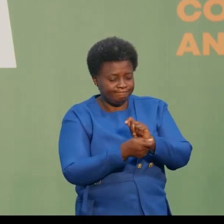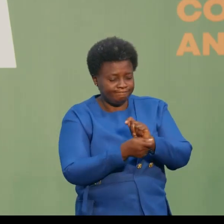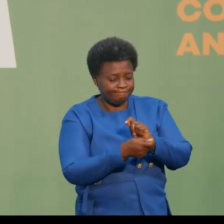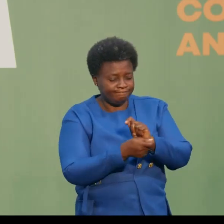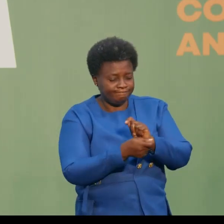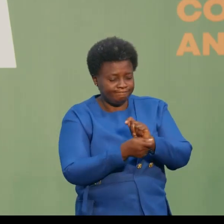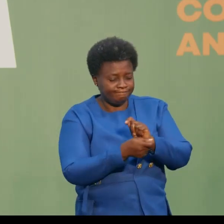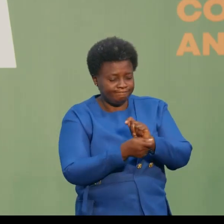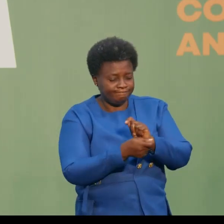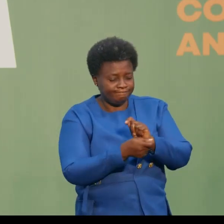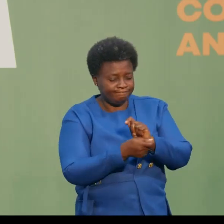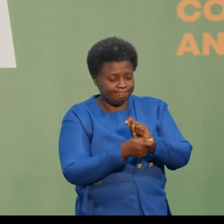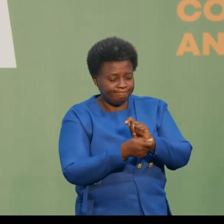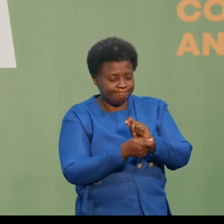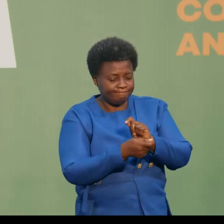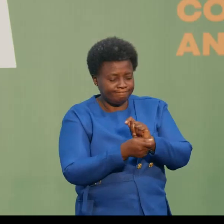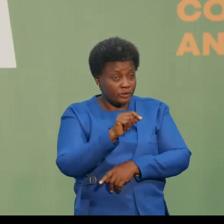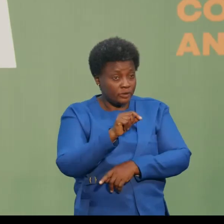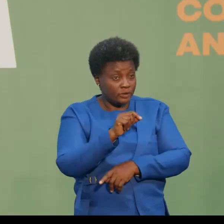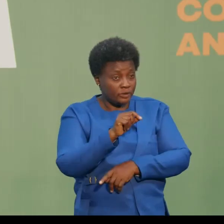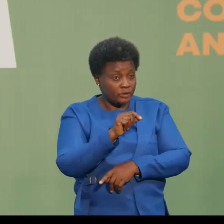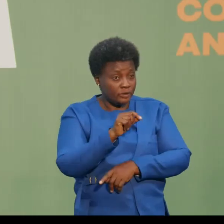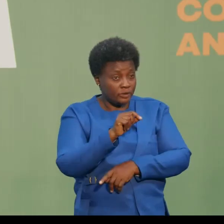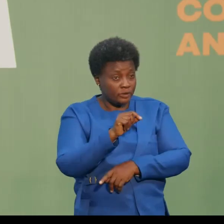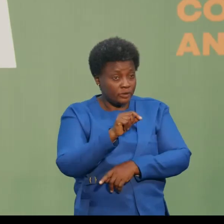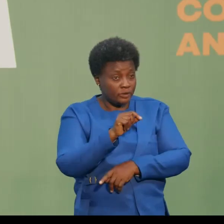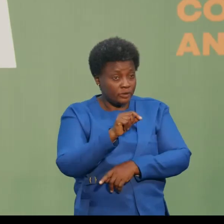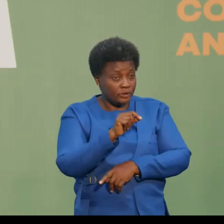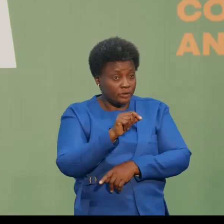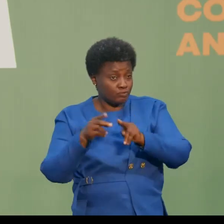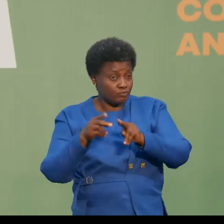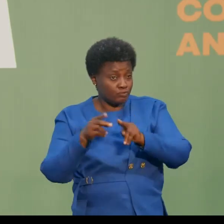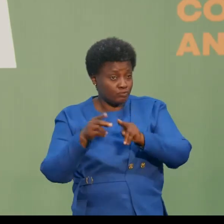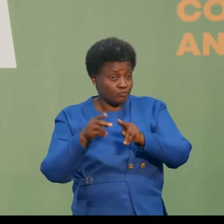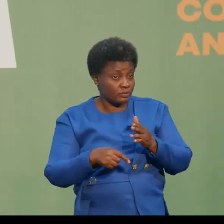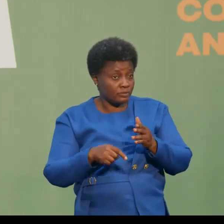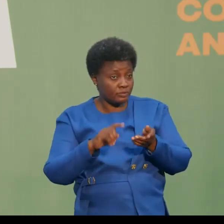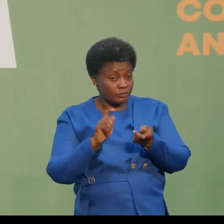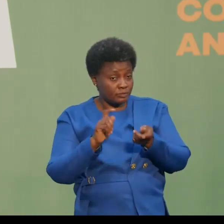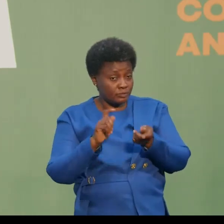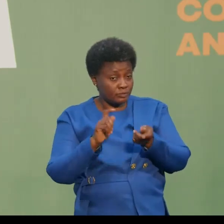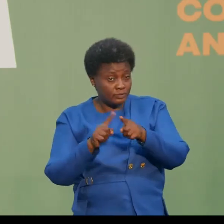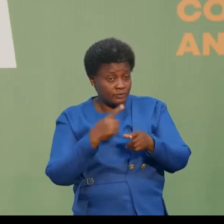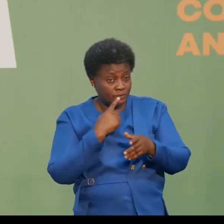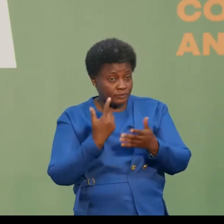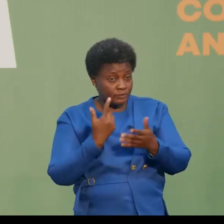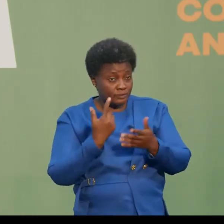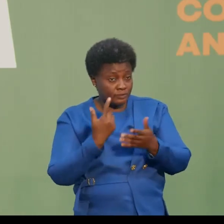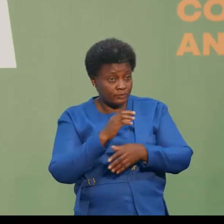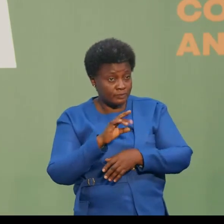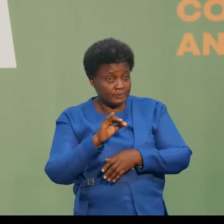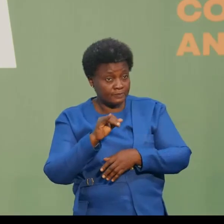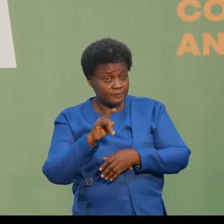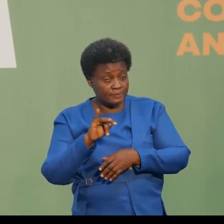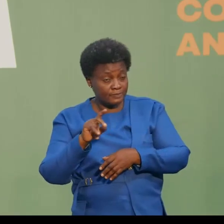the 2030 targets by reducing the number of new HIV infections and